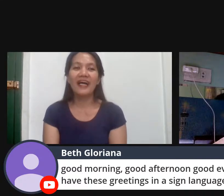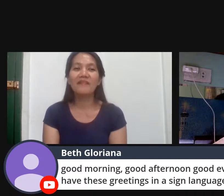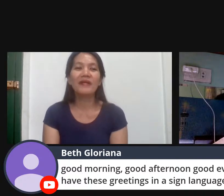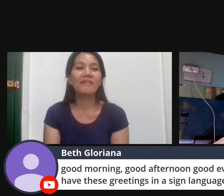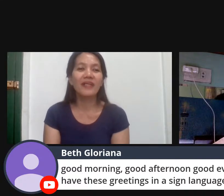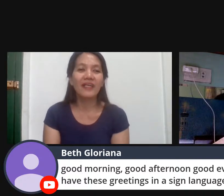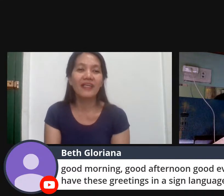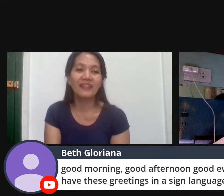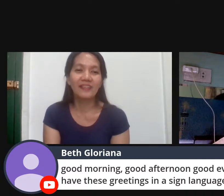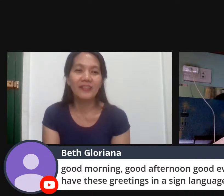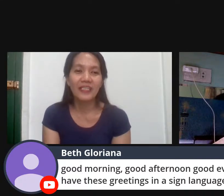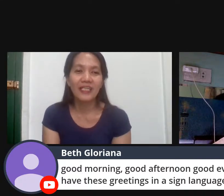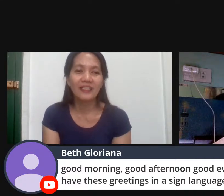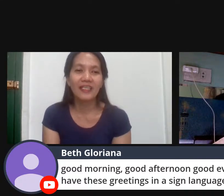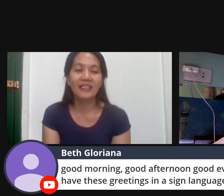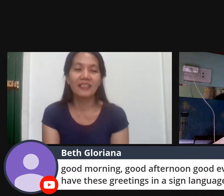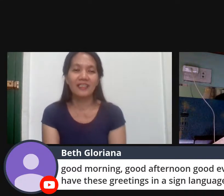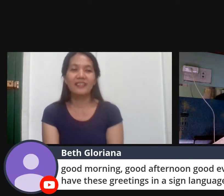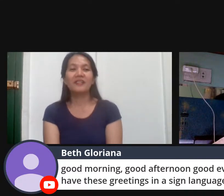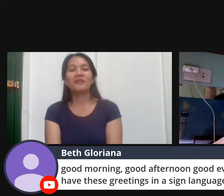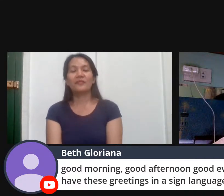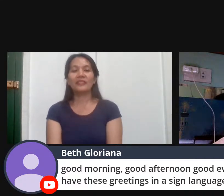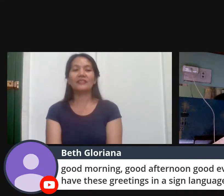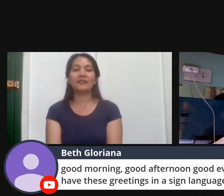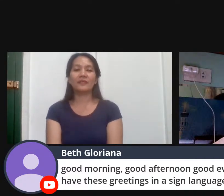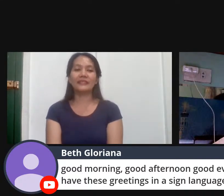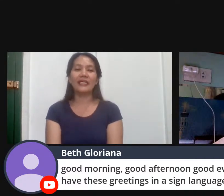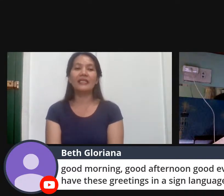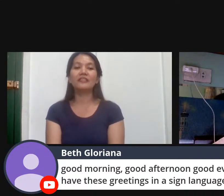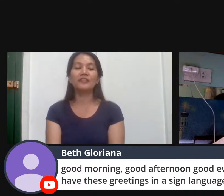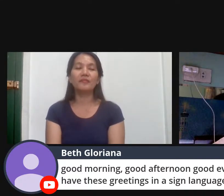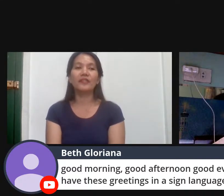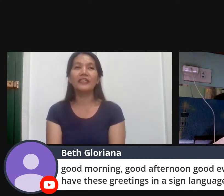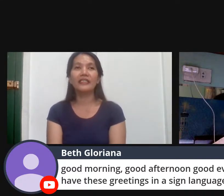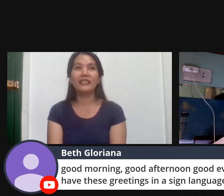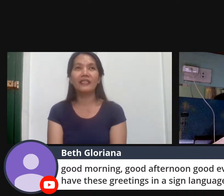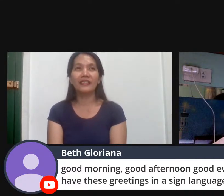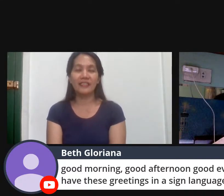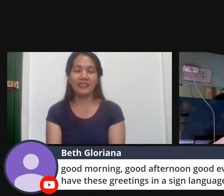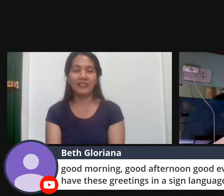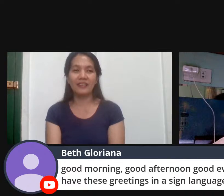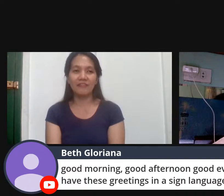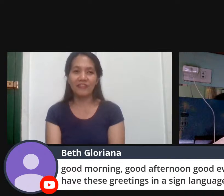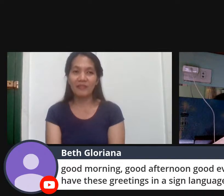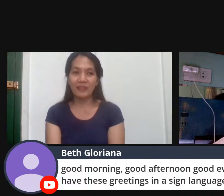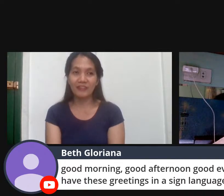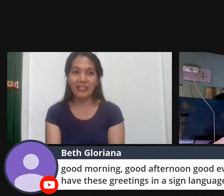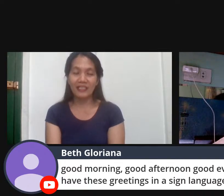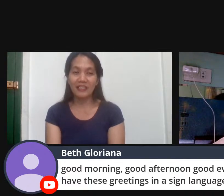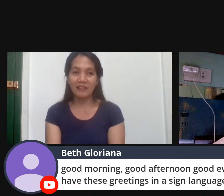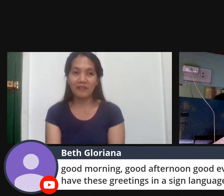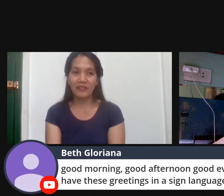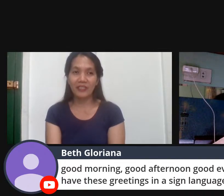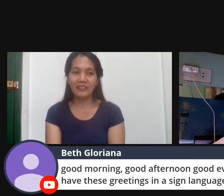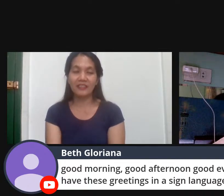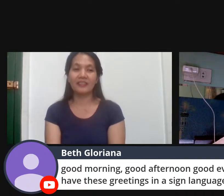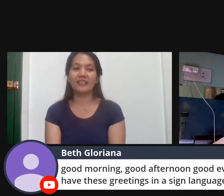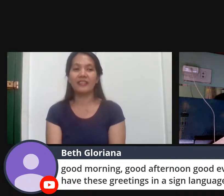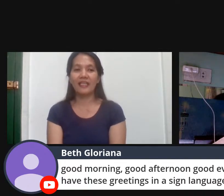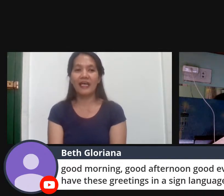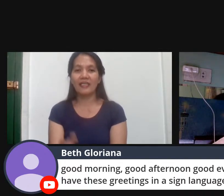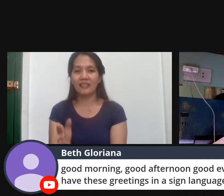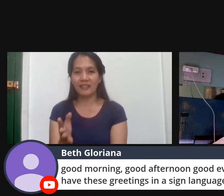Good. Hi, Ma'am Beth, Gloriana. We sign good morning in the Filipino sign